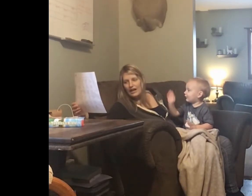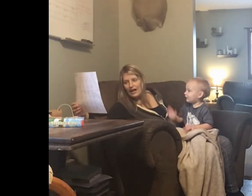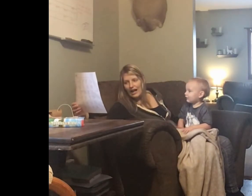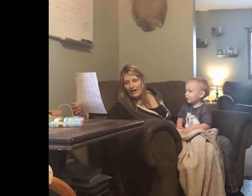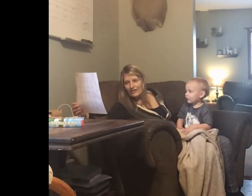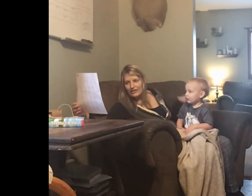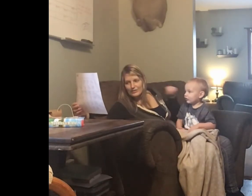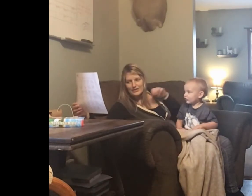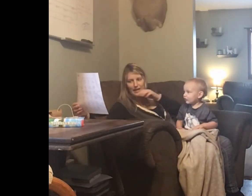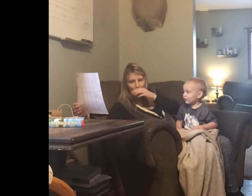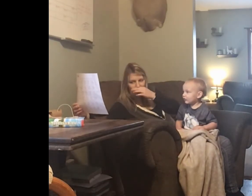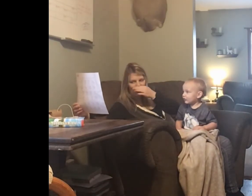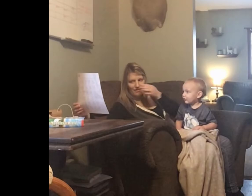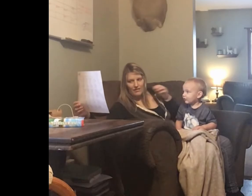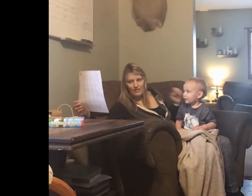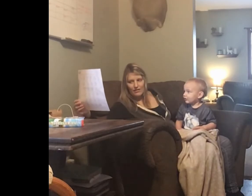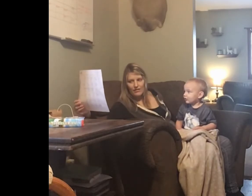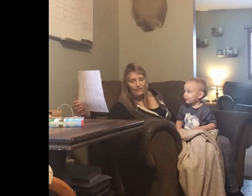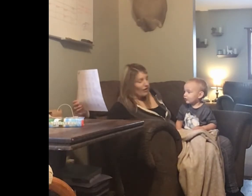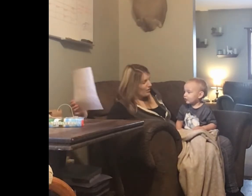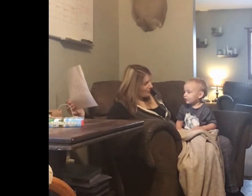How do you sign farm?